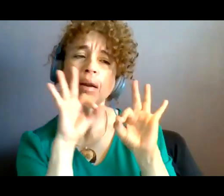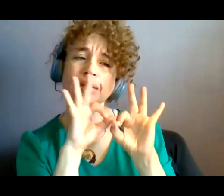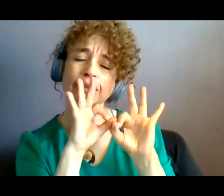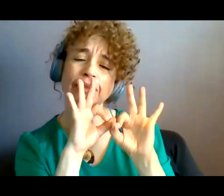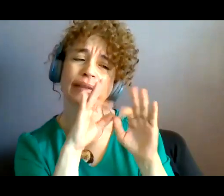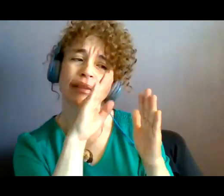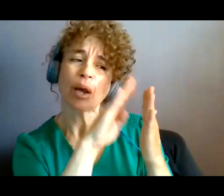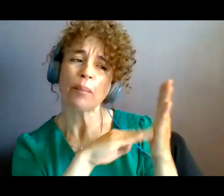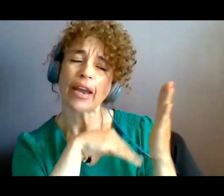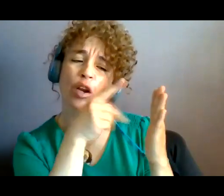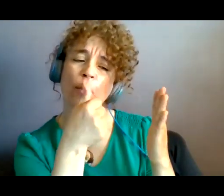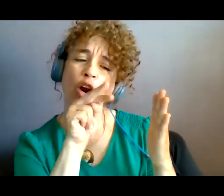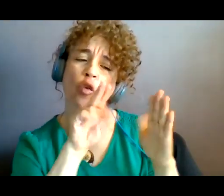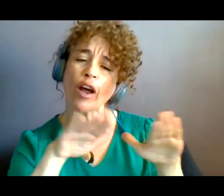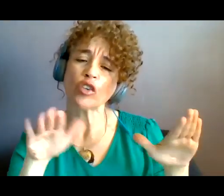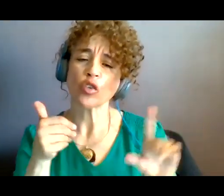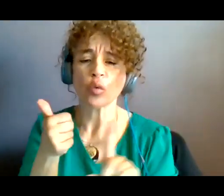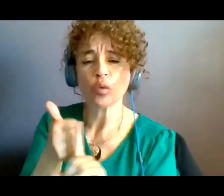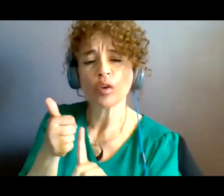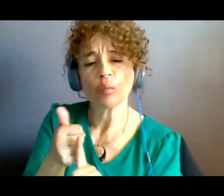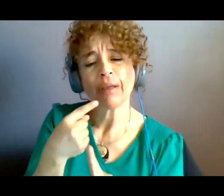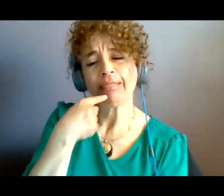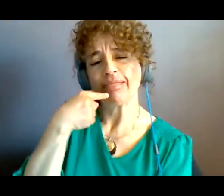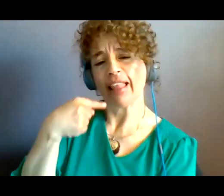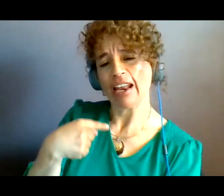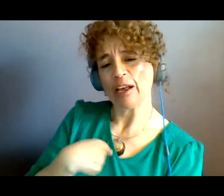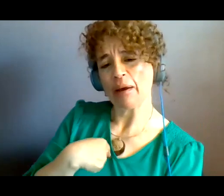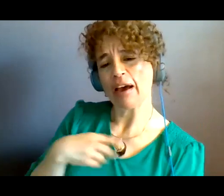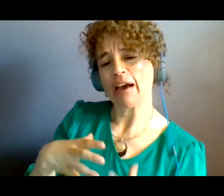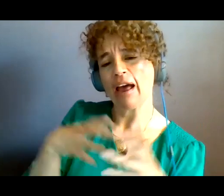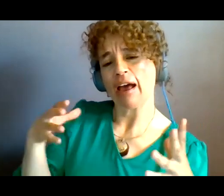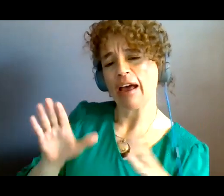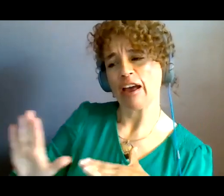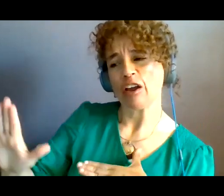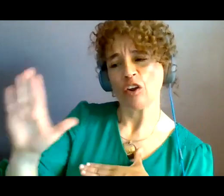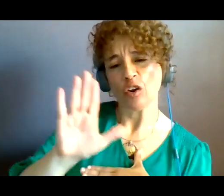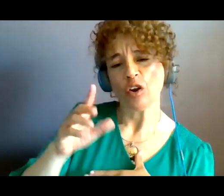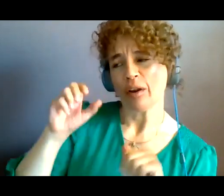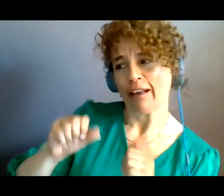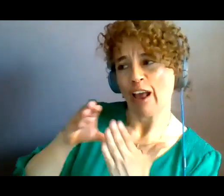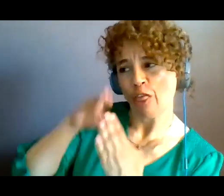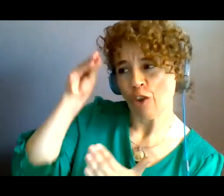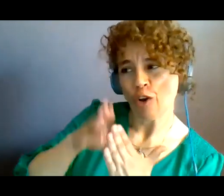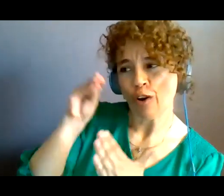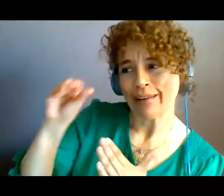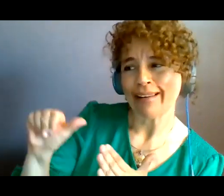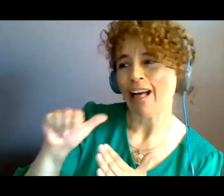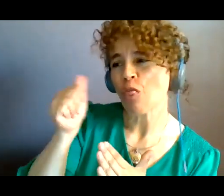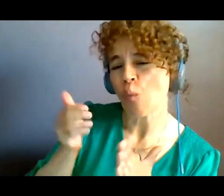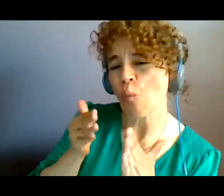because they tell me a lot about him that I couldn't learn in any other way.